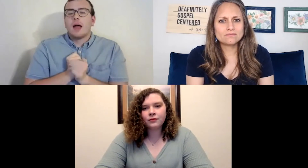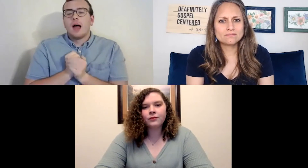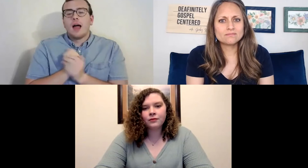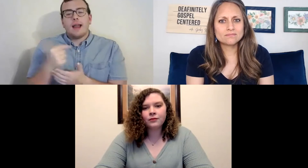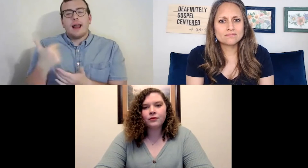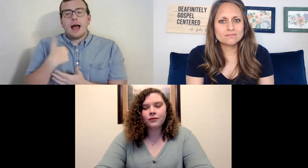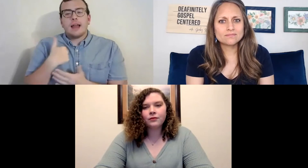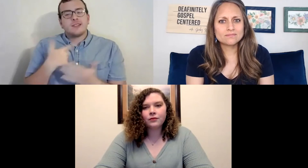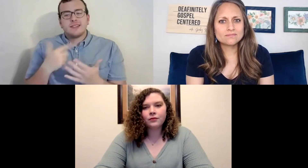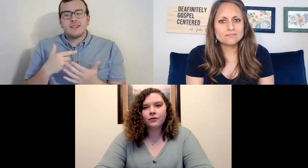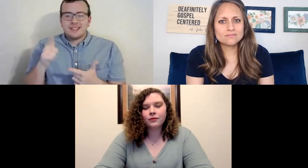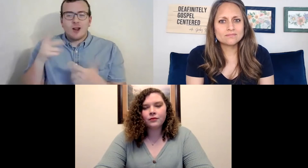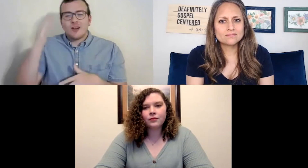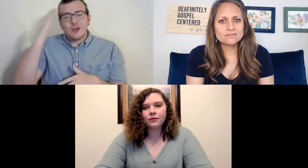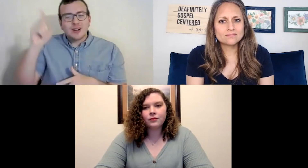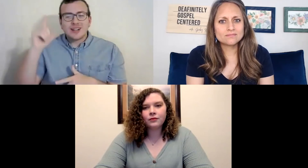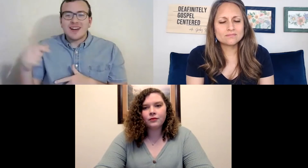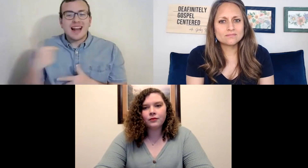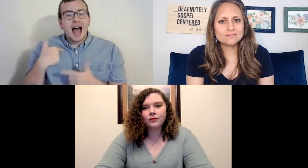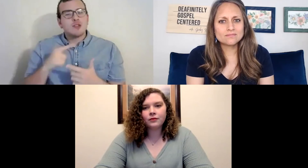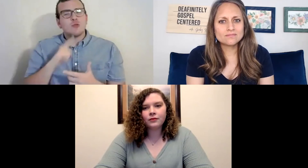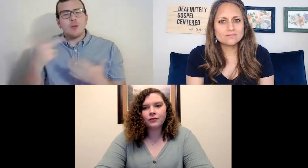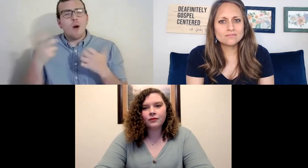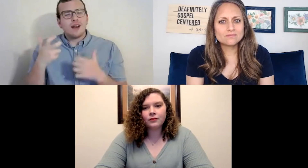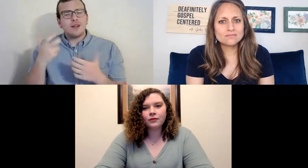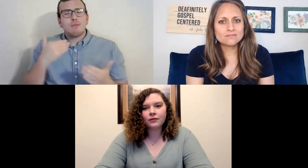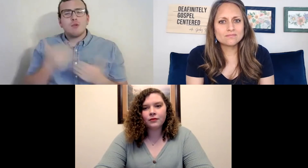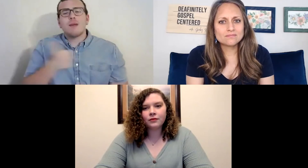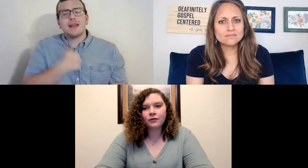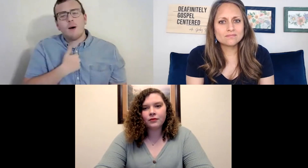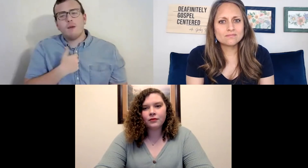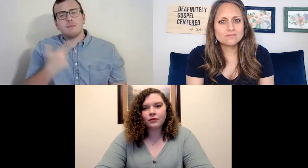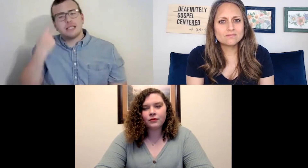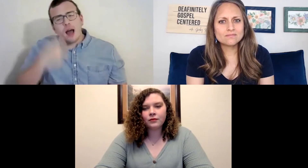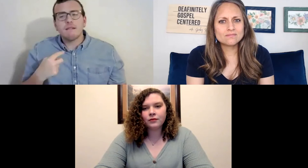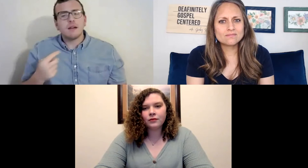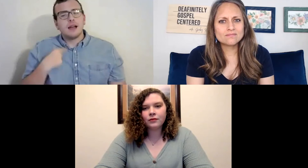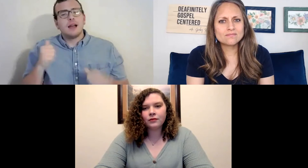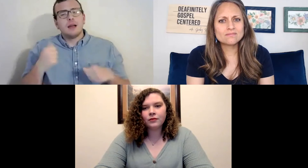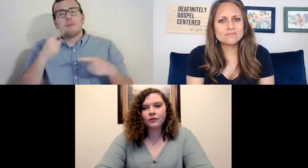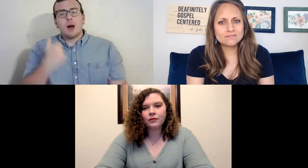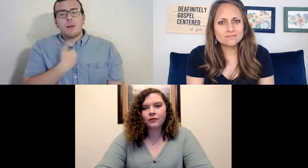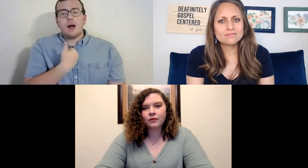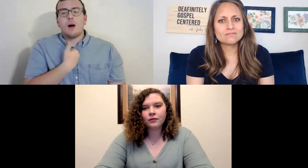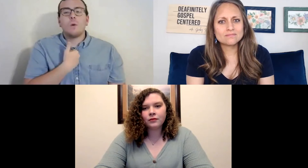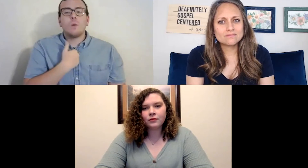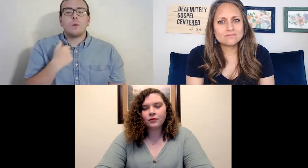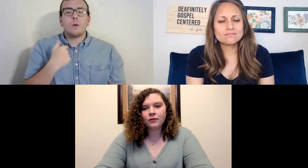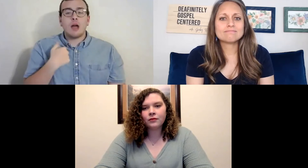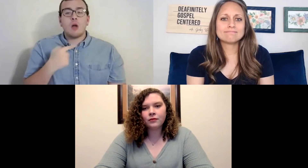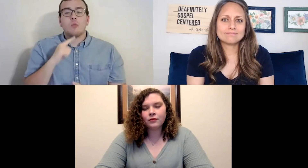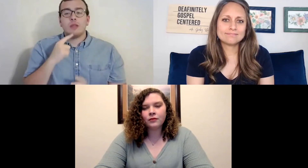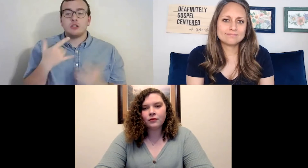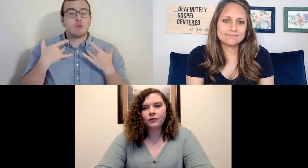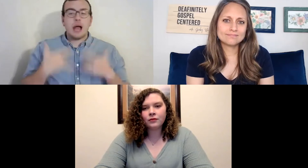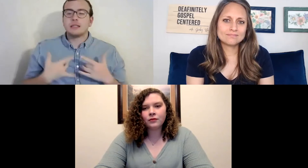as we already know, we went. So I was trying to prove myself as tough and on my own and everything like that. But I fell in